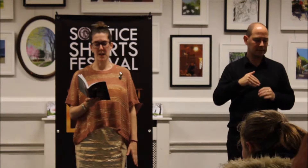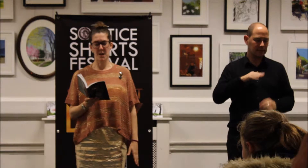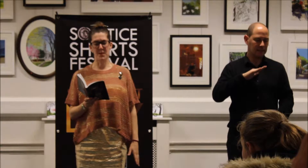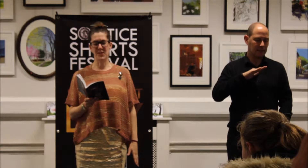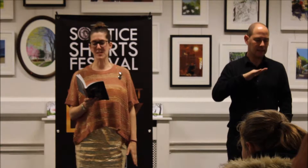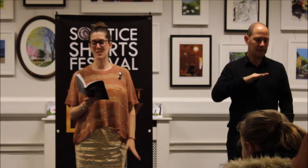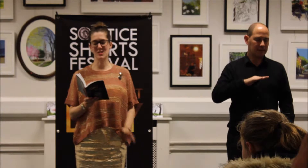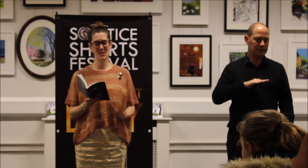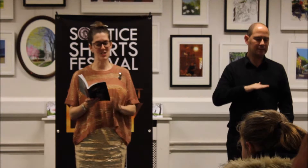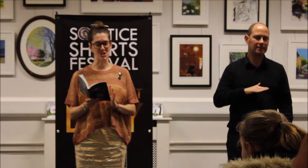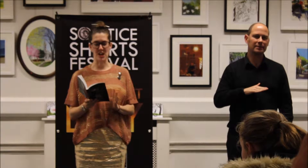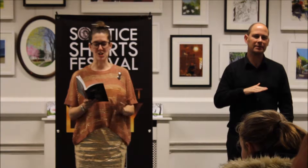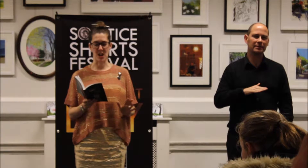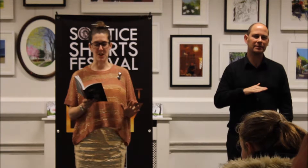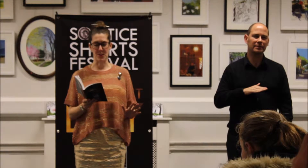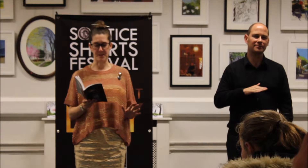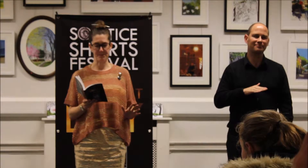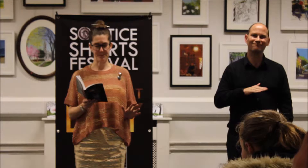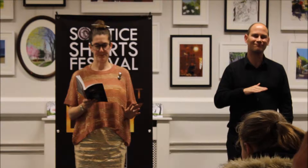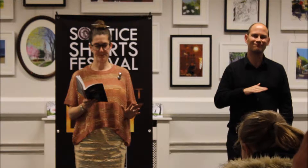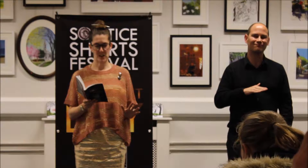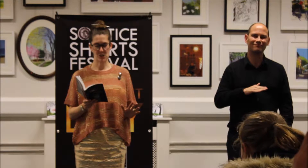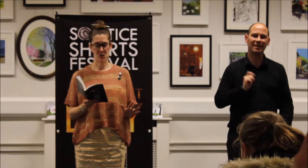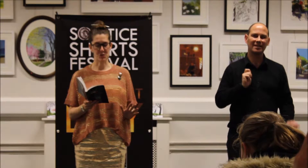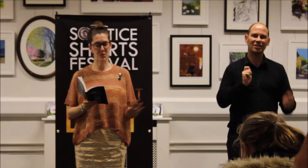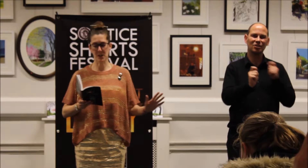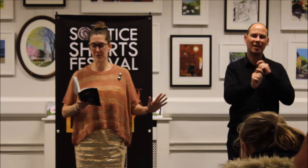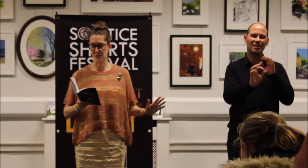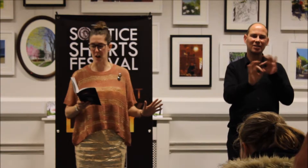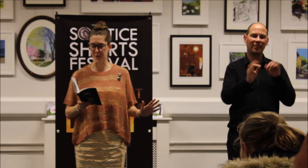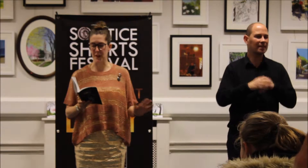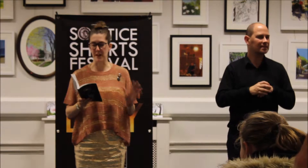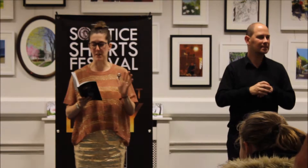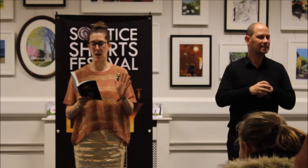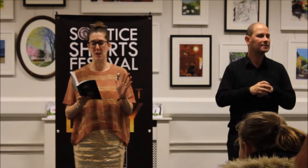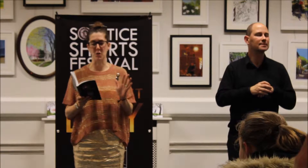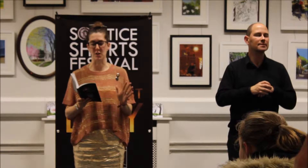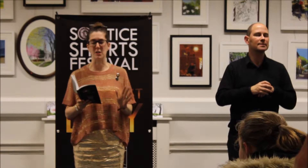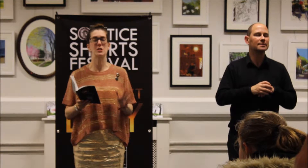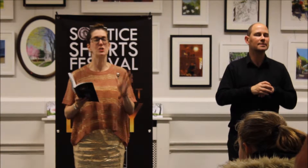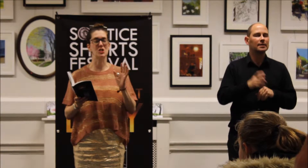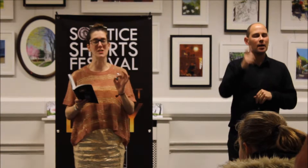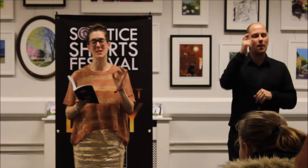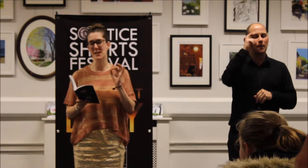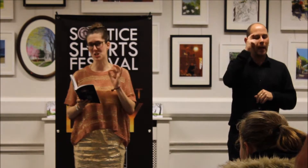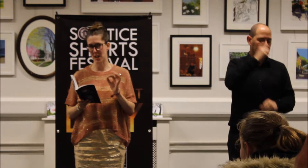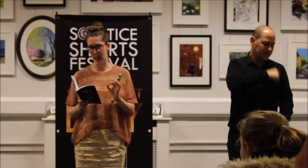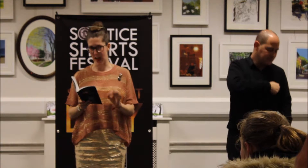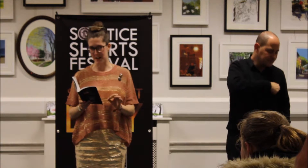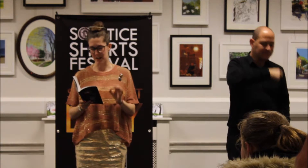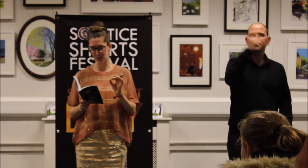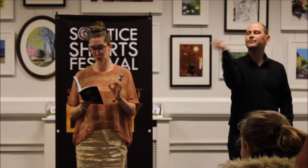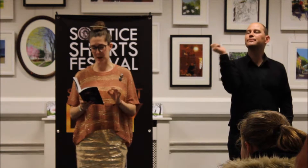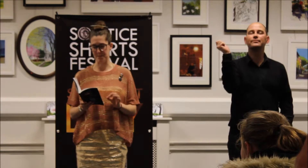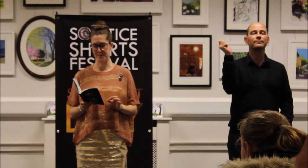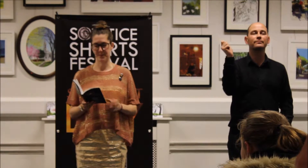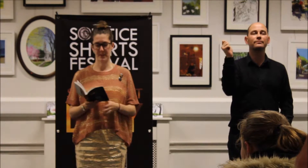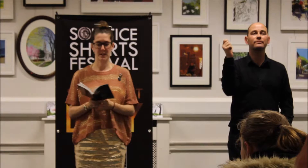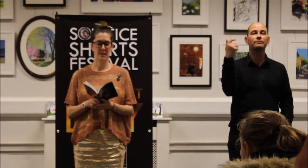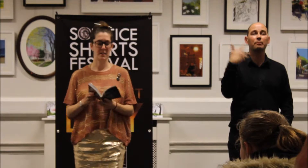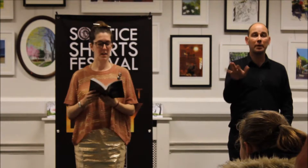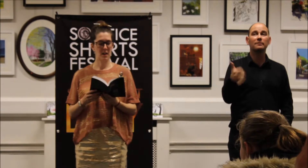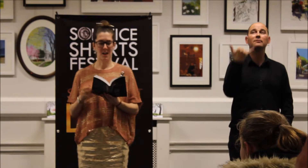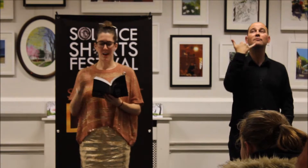exhale. But this didn't change anything. She threw the covers off and called work just like she had in the dream.